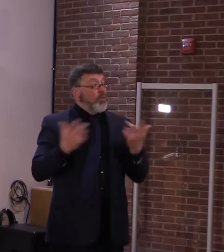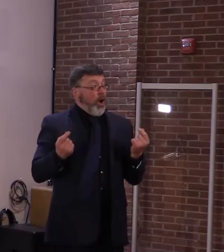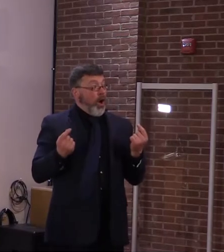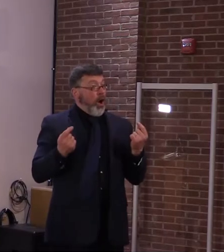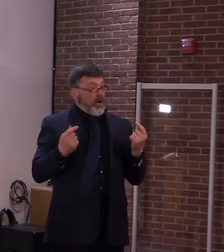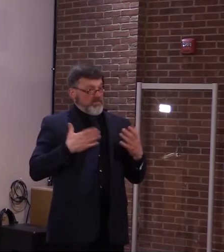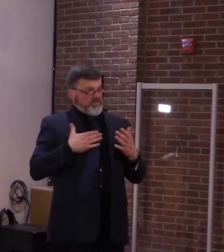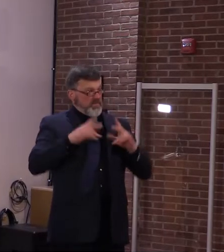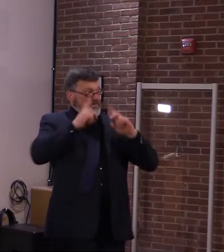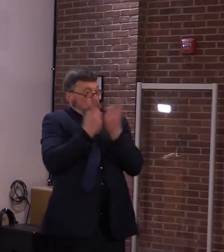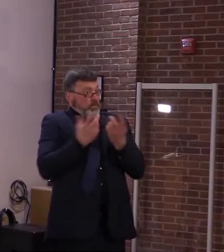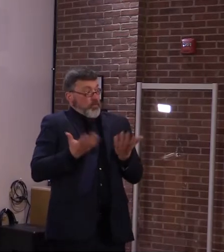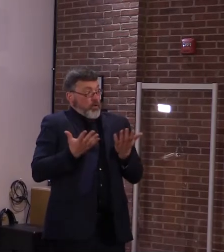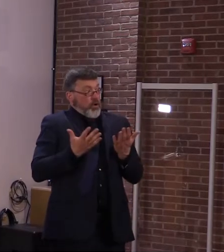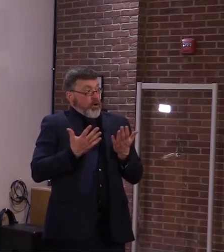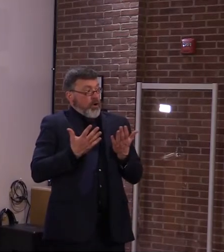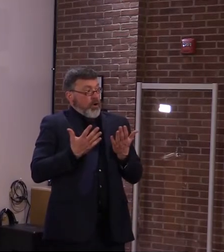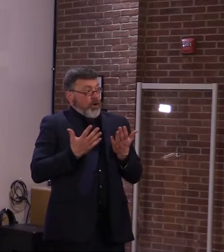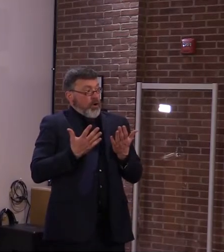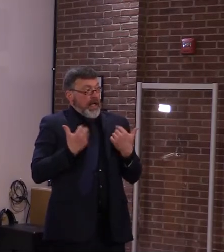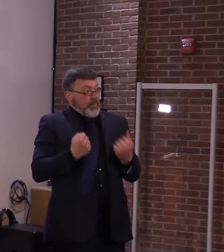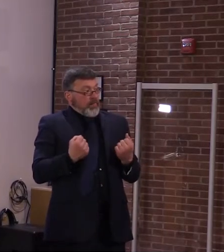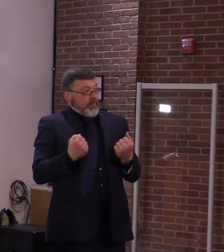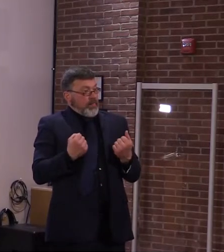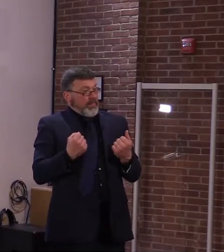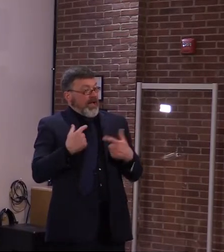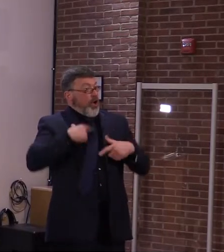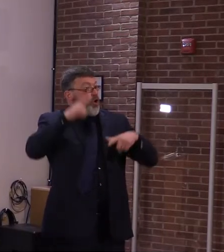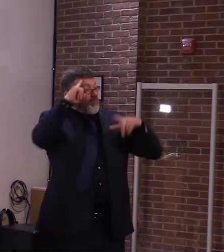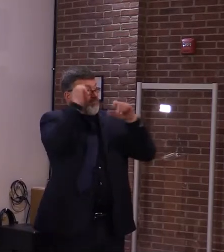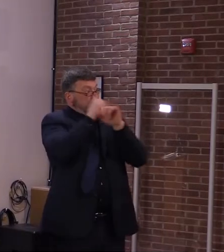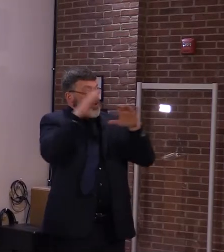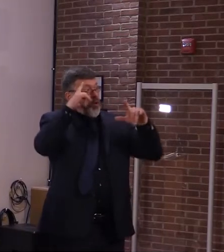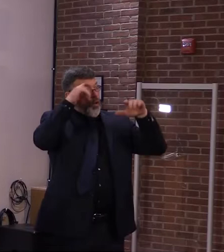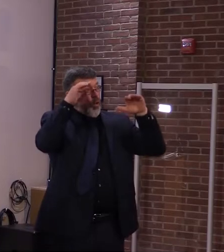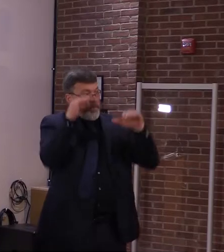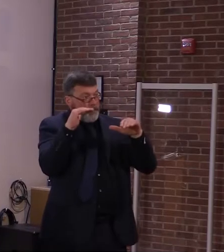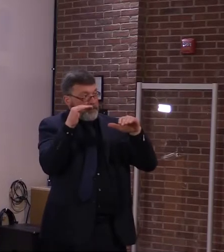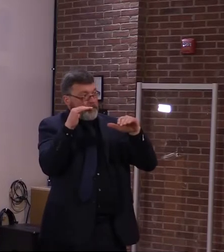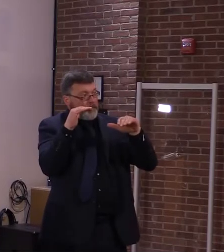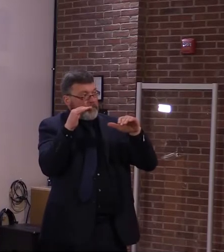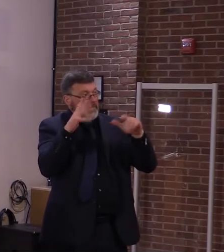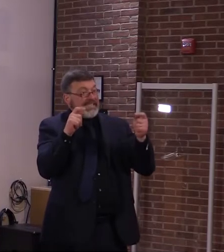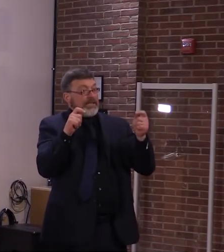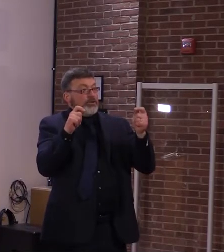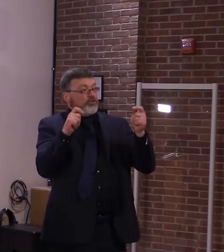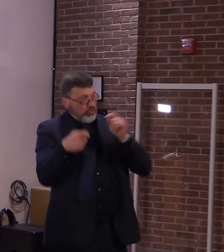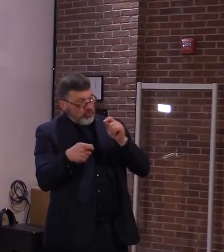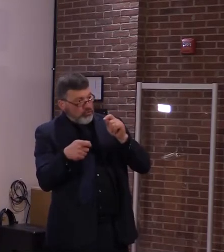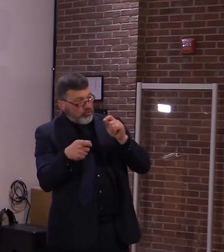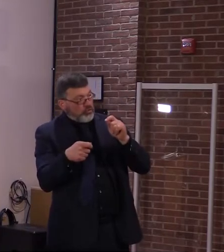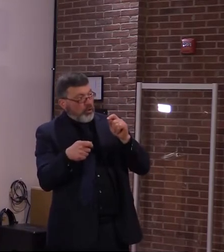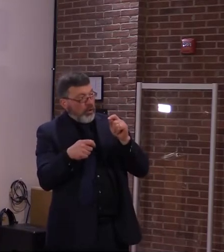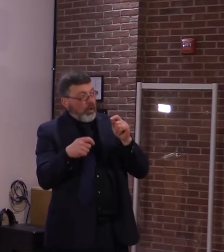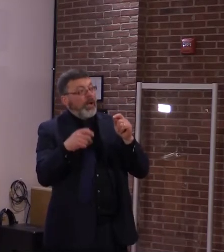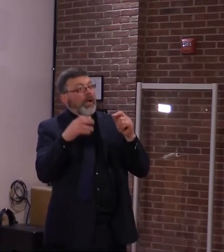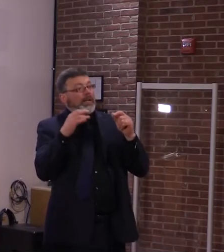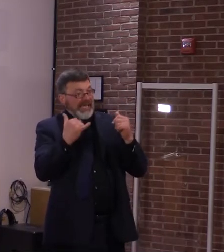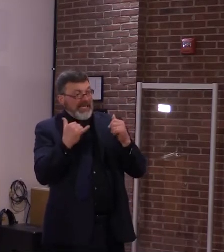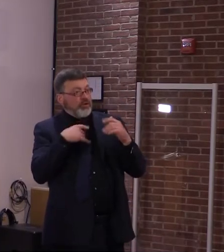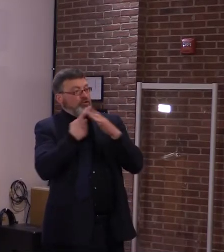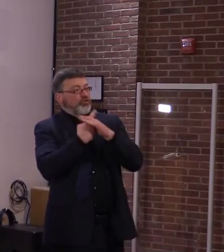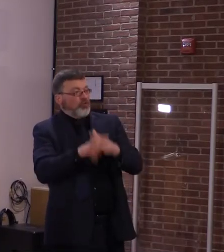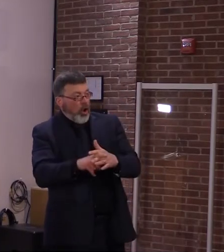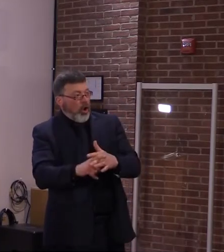called long COVID or long haul COVID, depending on what label you'd like to use, which is not everyone. Some people